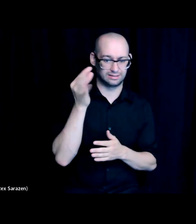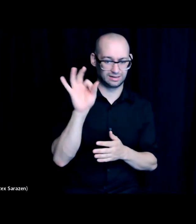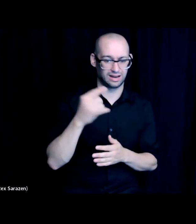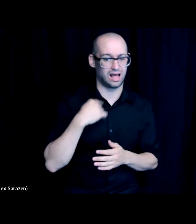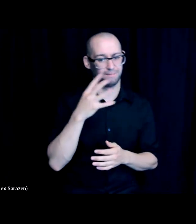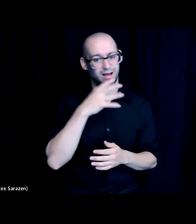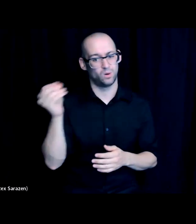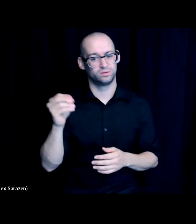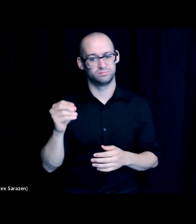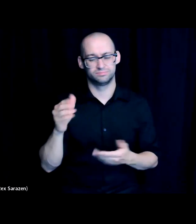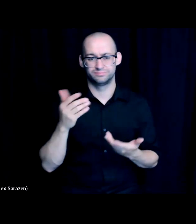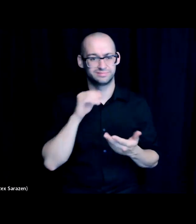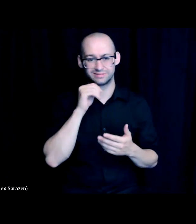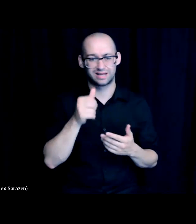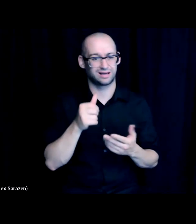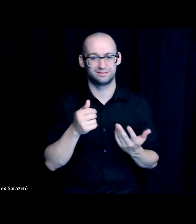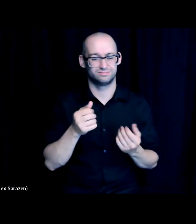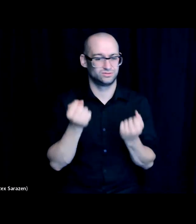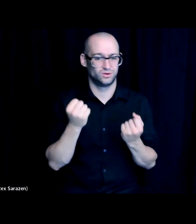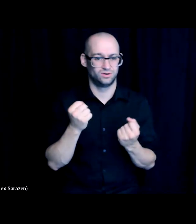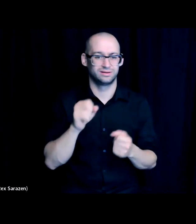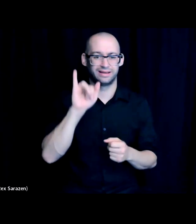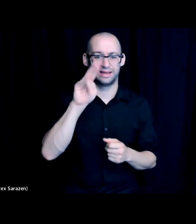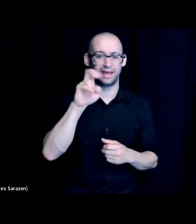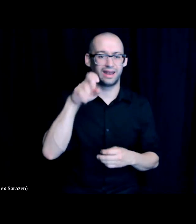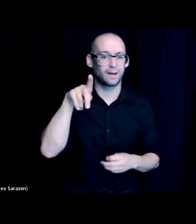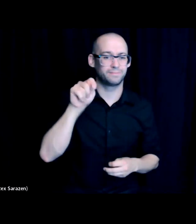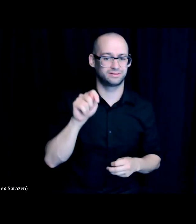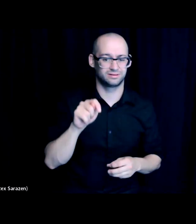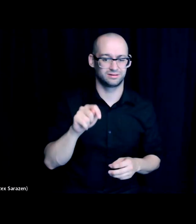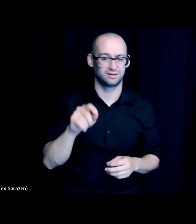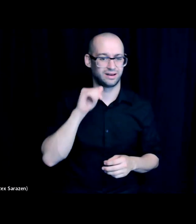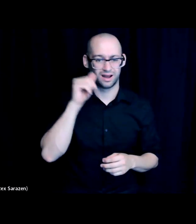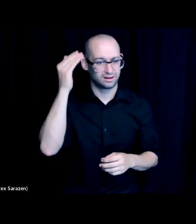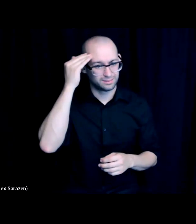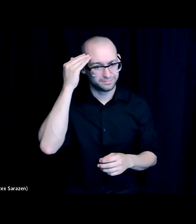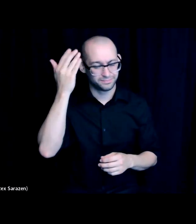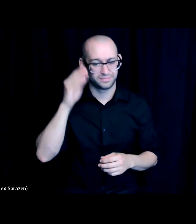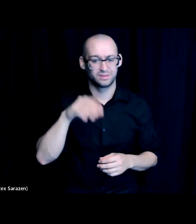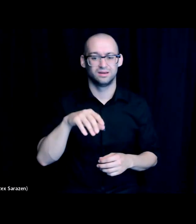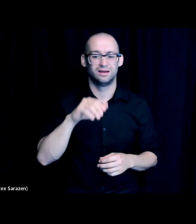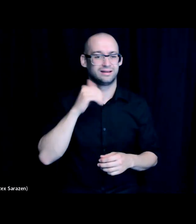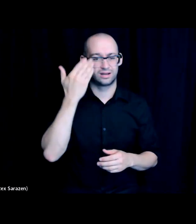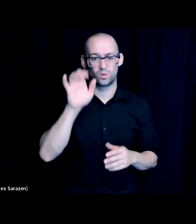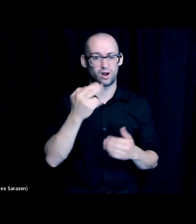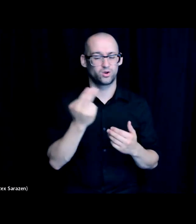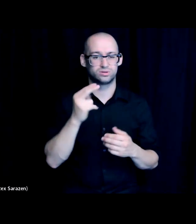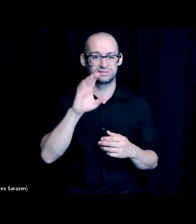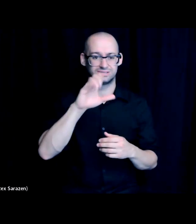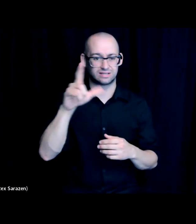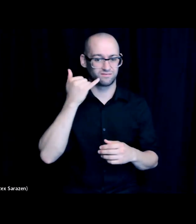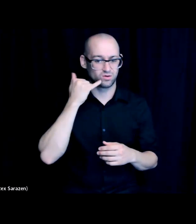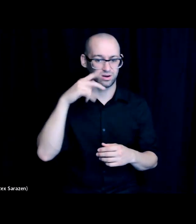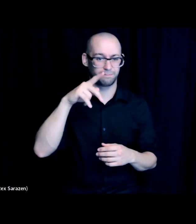out totally inept in this digital world. I didn't know how to use a cell phone. I didn't know how to use a PC or a MacBook, something